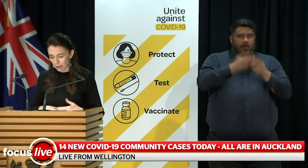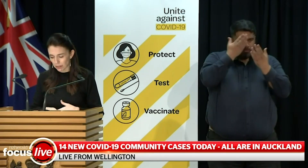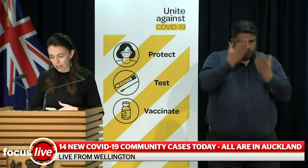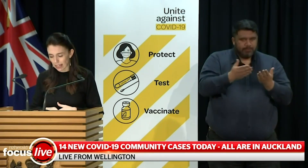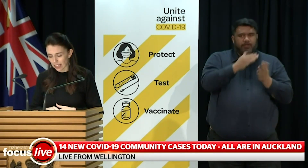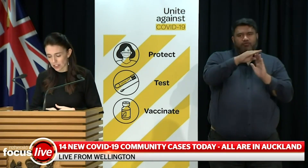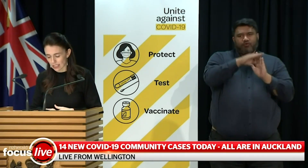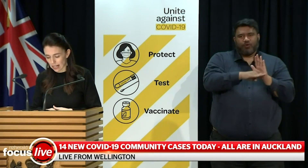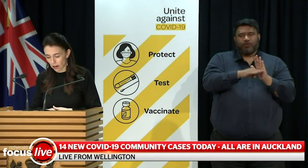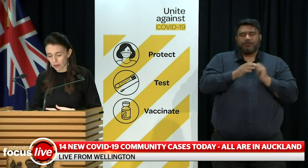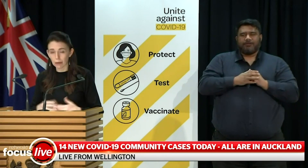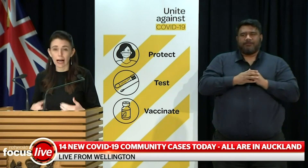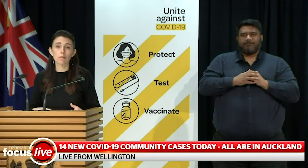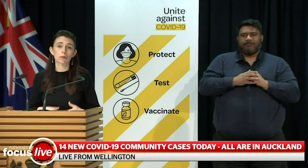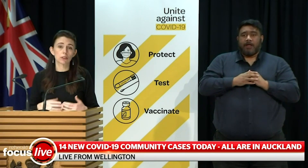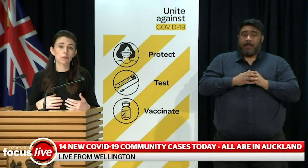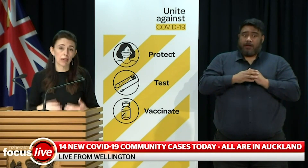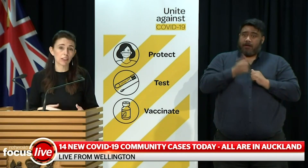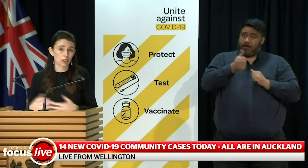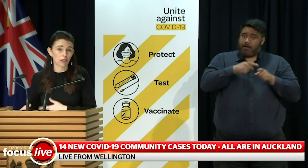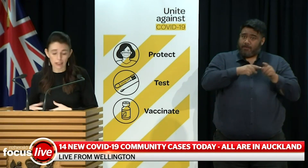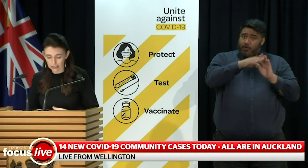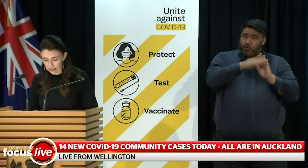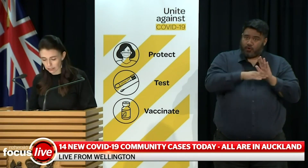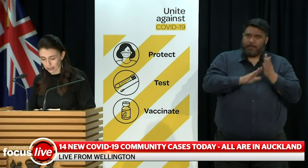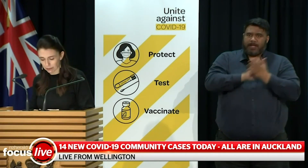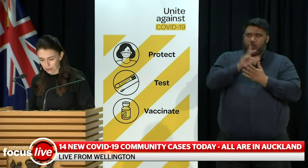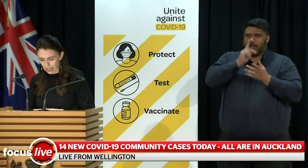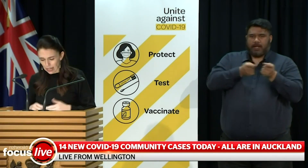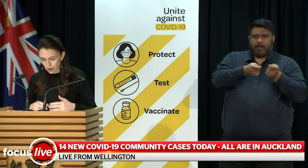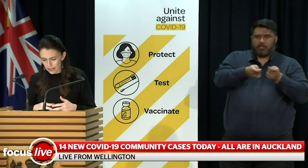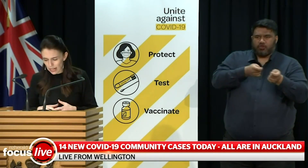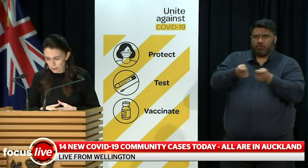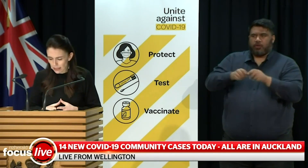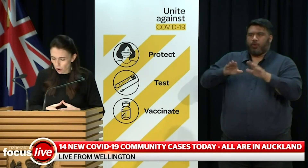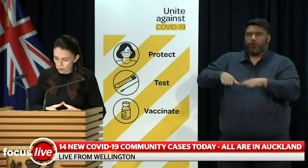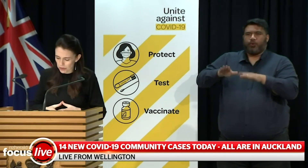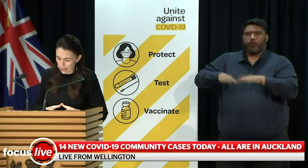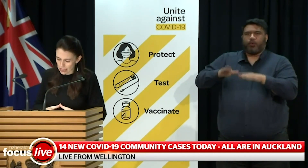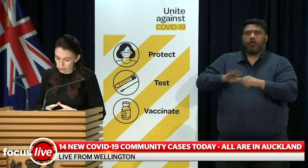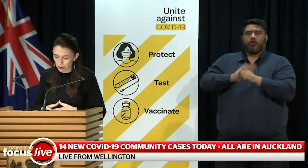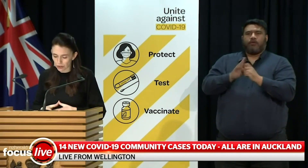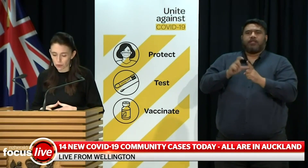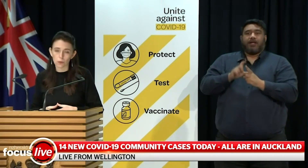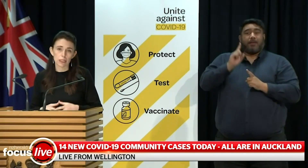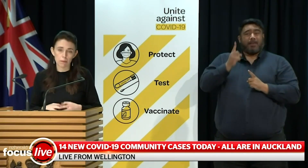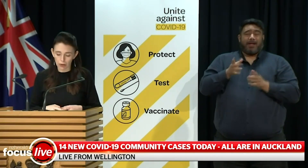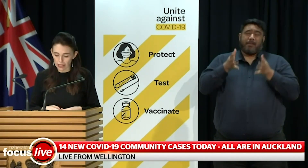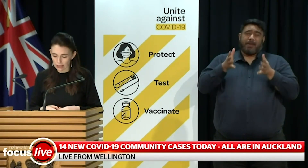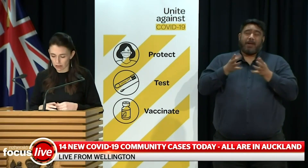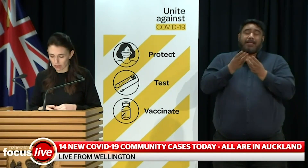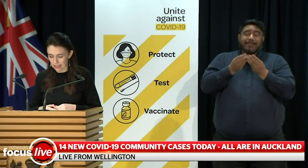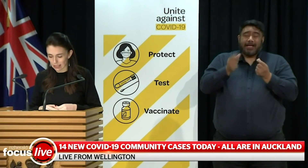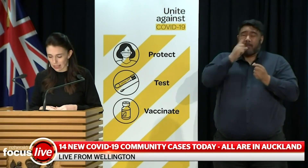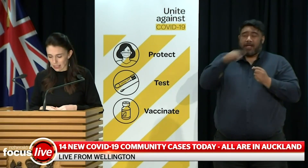that's meant on a number of occasions now we've been able to manage the virus successfully. However, there has been the odd person that has broken the rules and